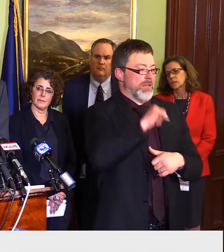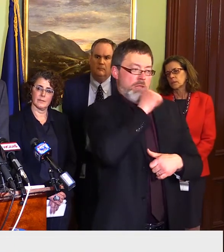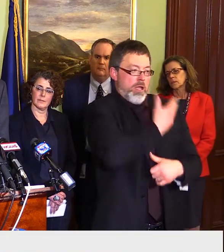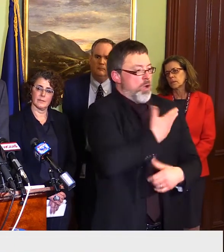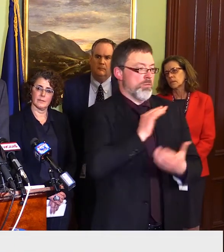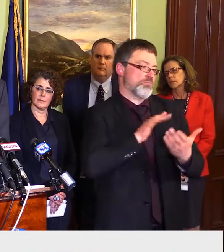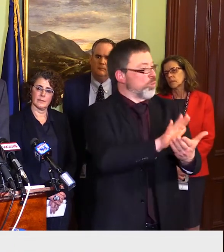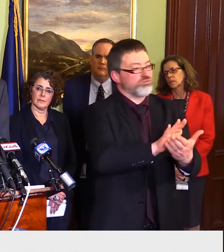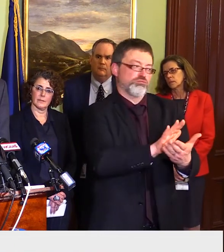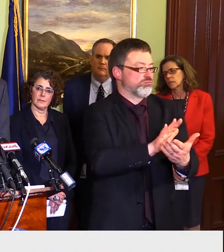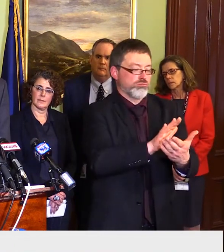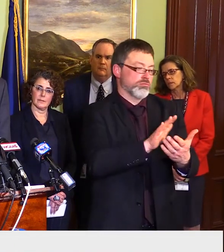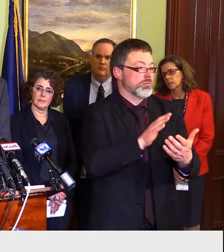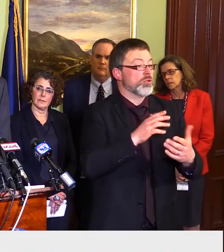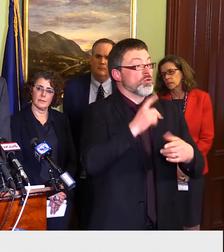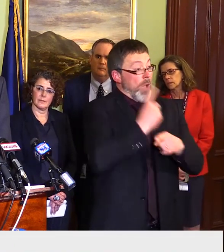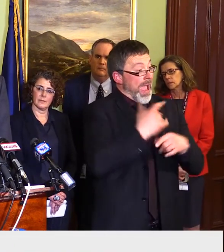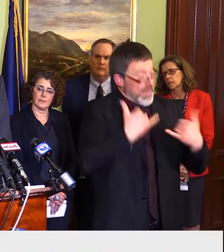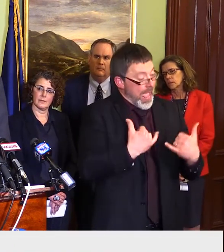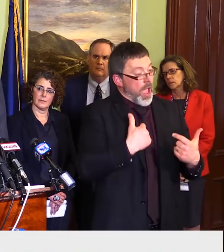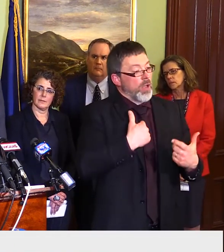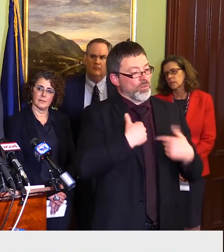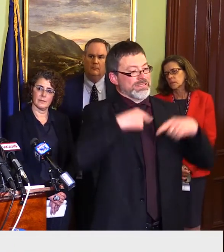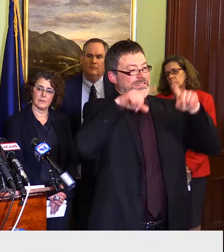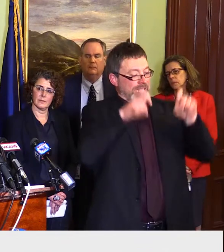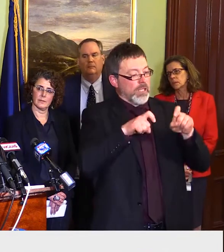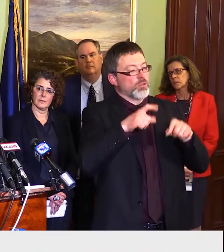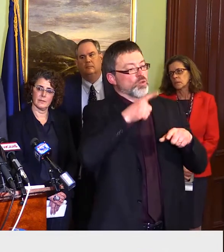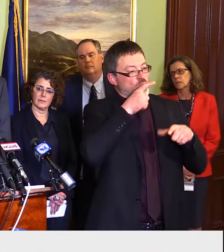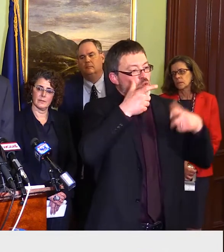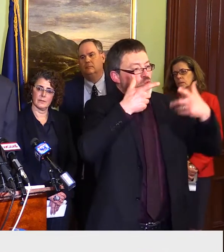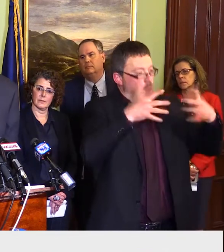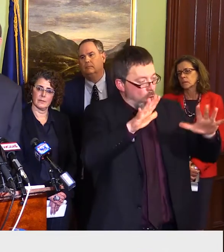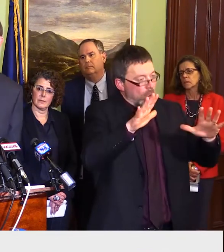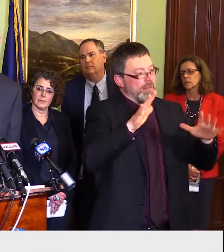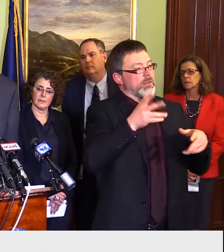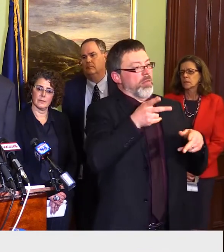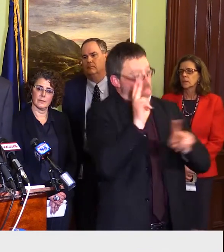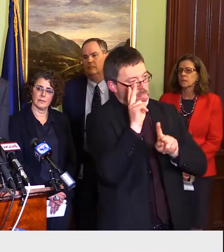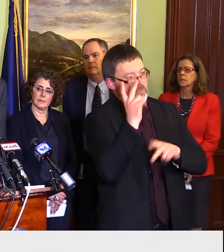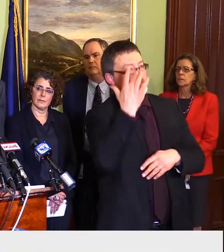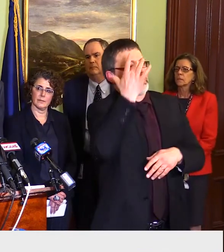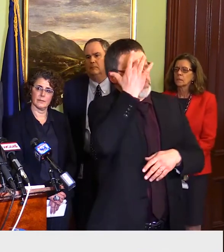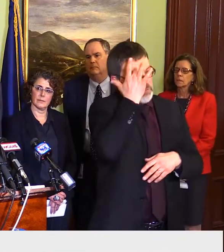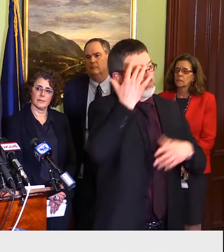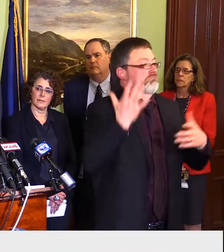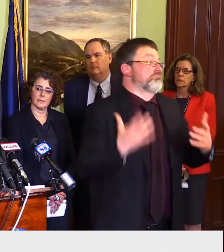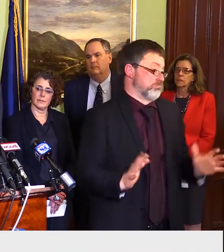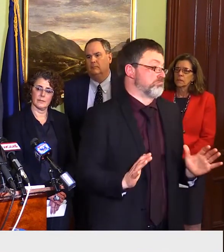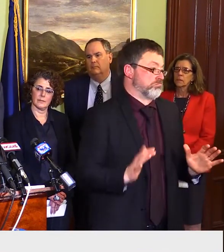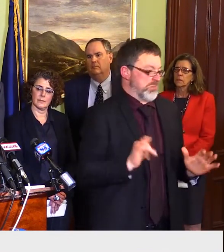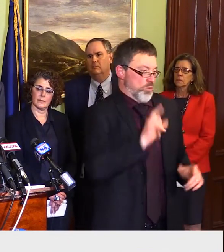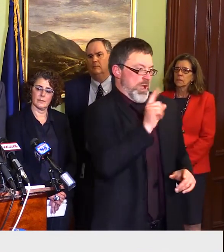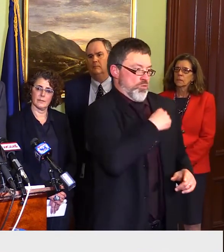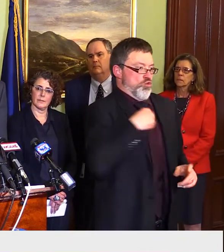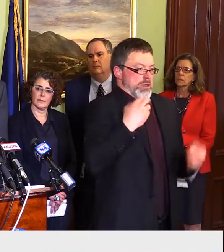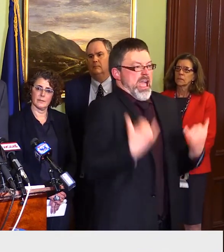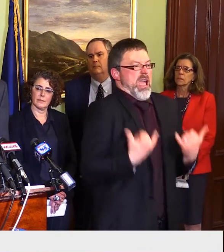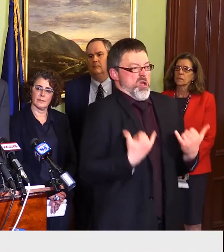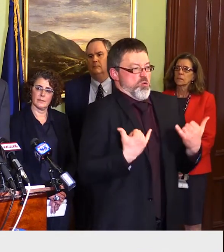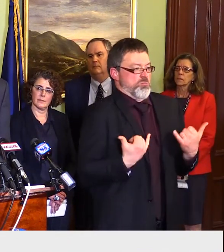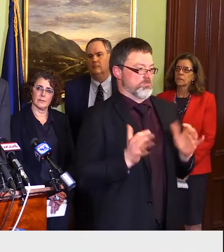work in senior homes, other highly at-risk people out in Washington State, and major focus of an outbreak was